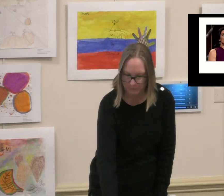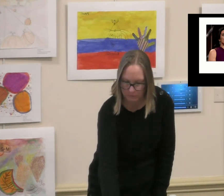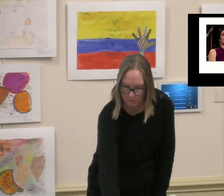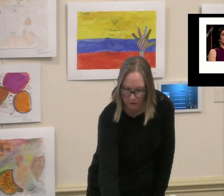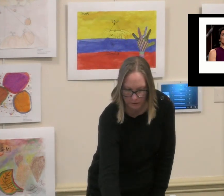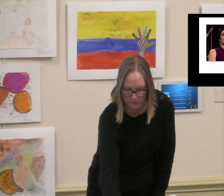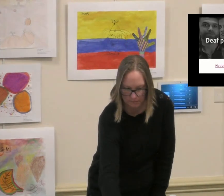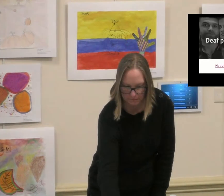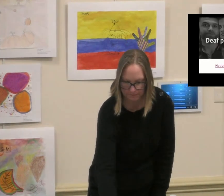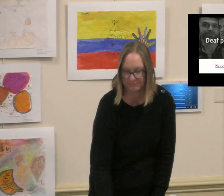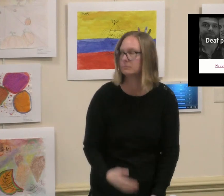individuals.